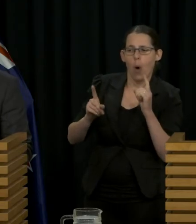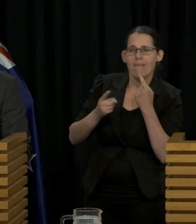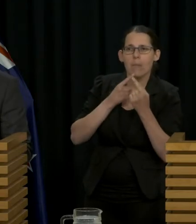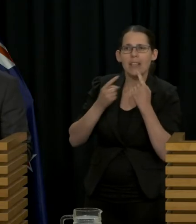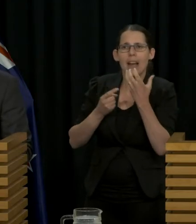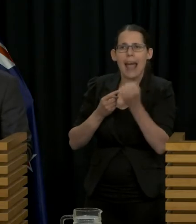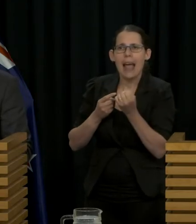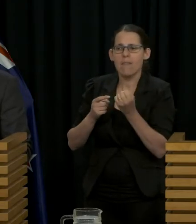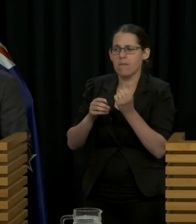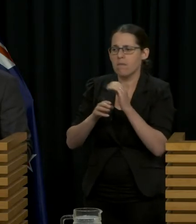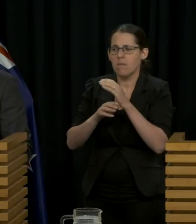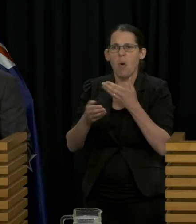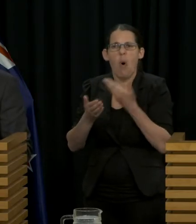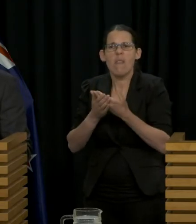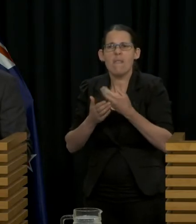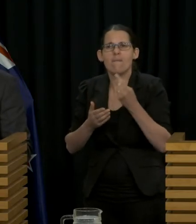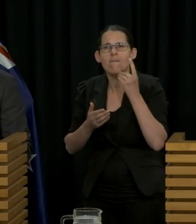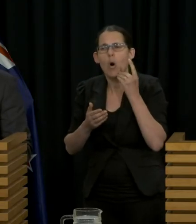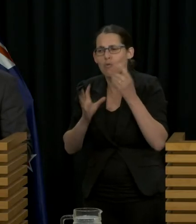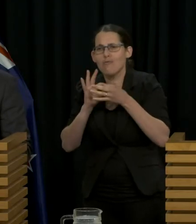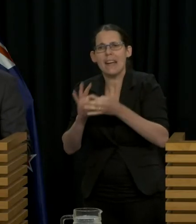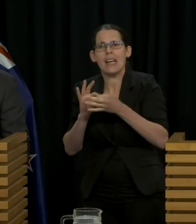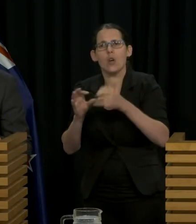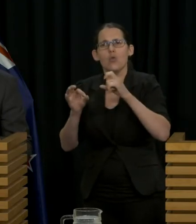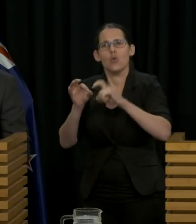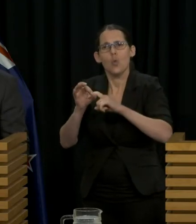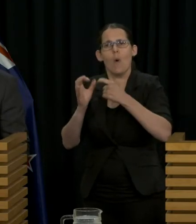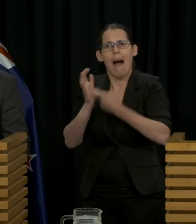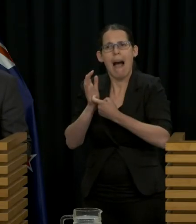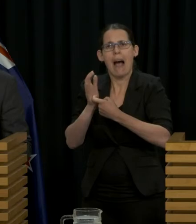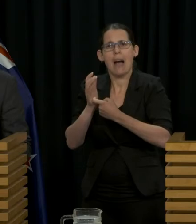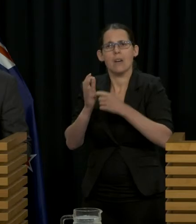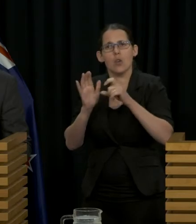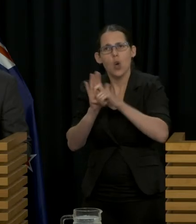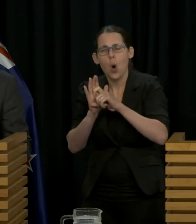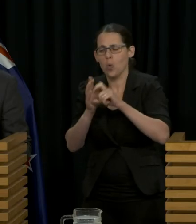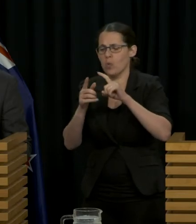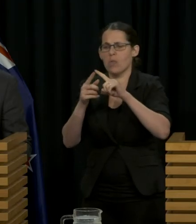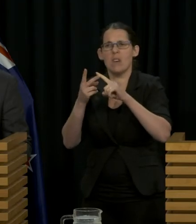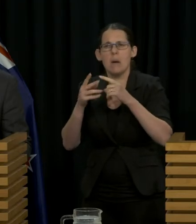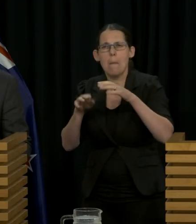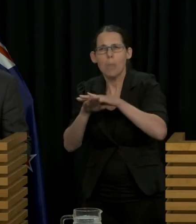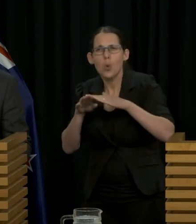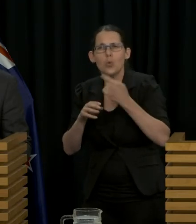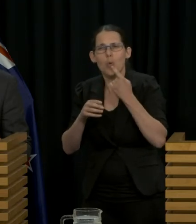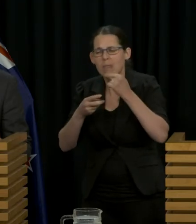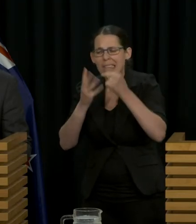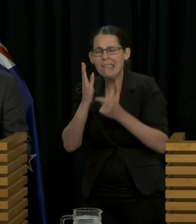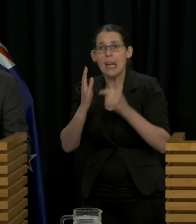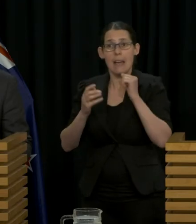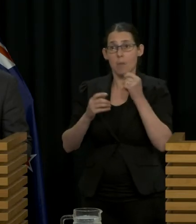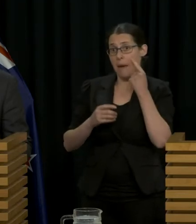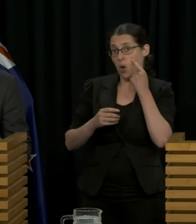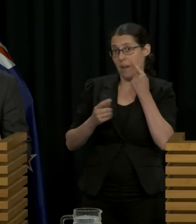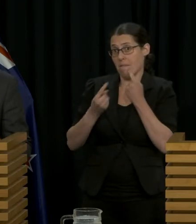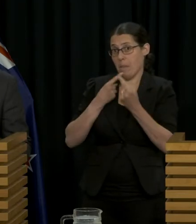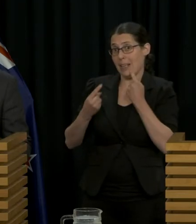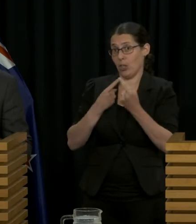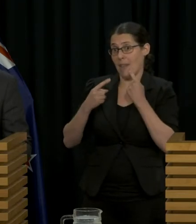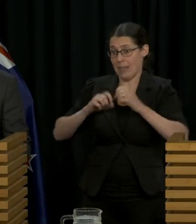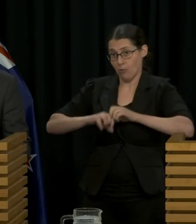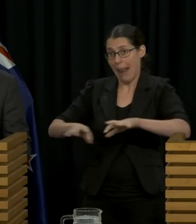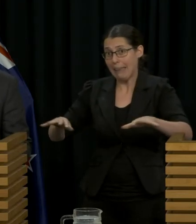data, and so on. If you look at the detail and the level of detail in the information that gets released, you can see it's a pretty